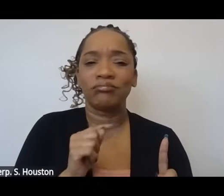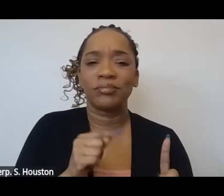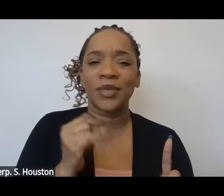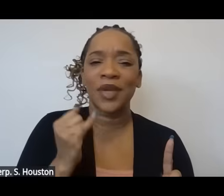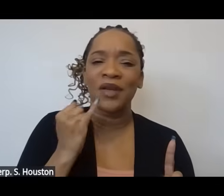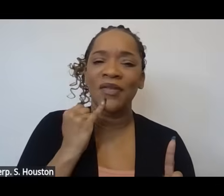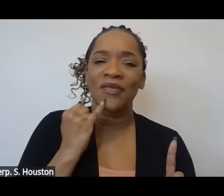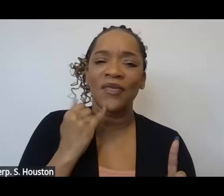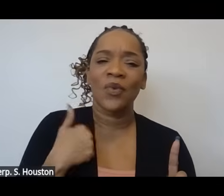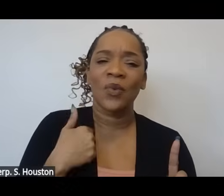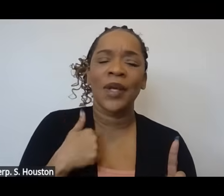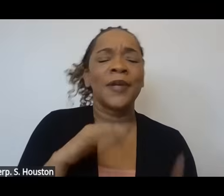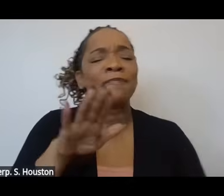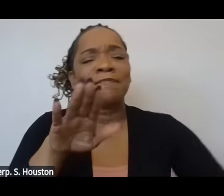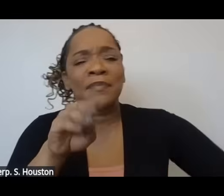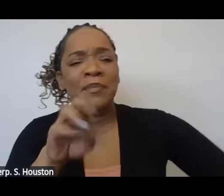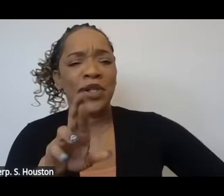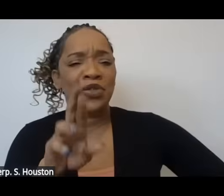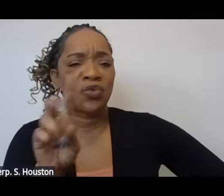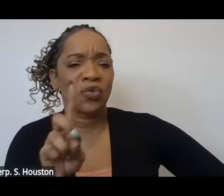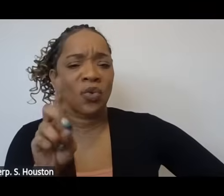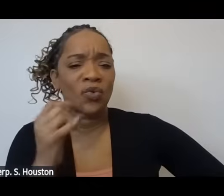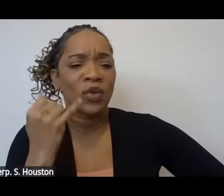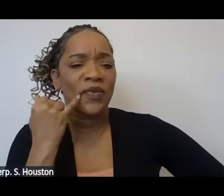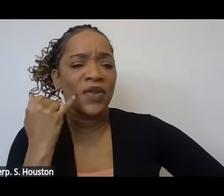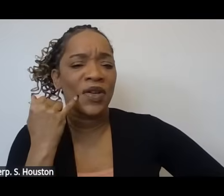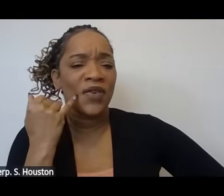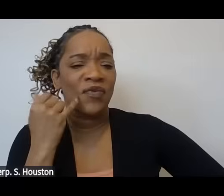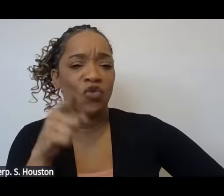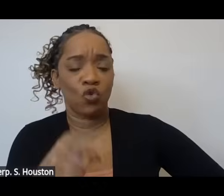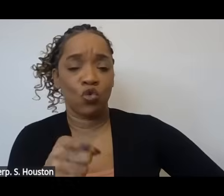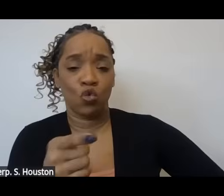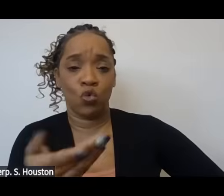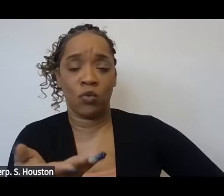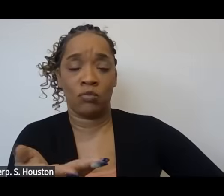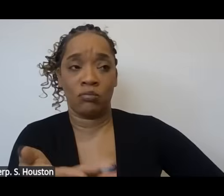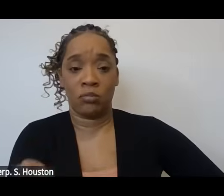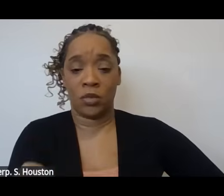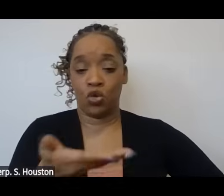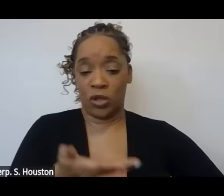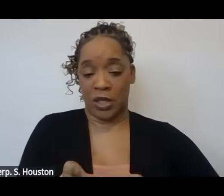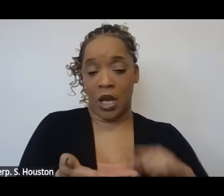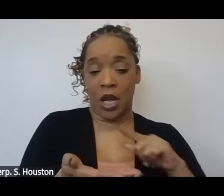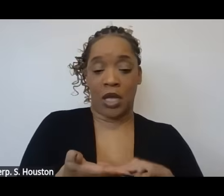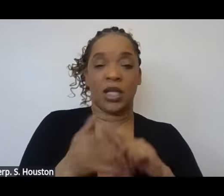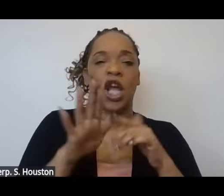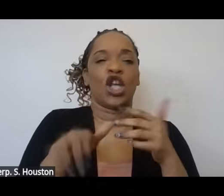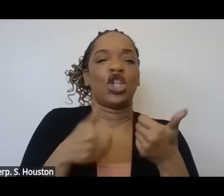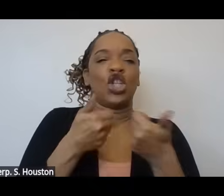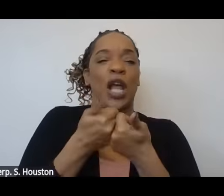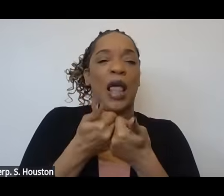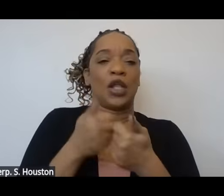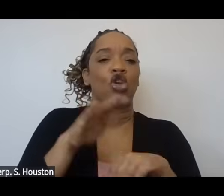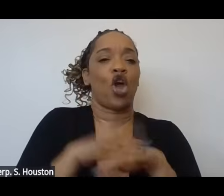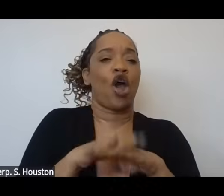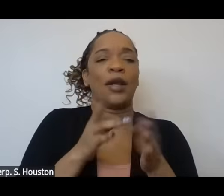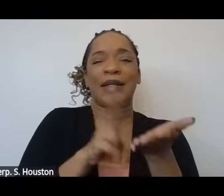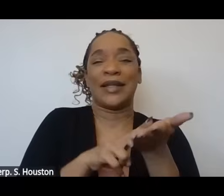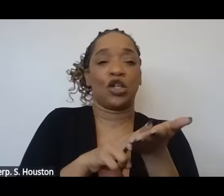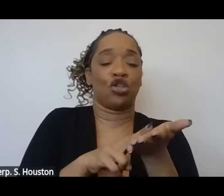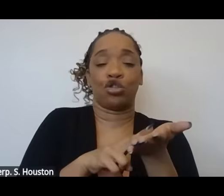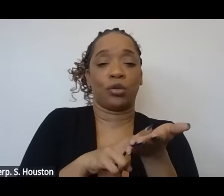Mr. Duster, if you come to us with a challenge on a signature gather or on any